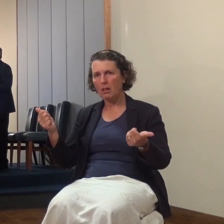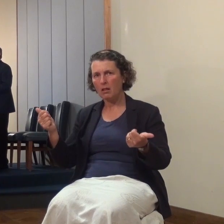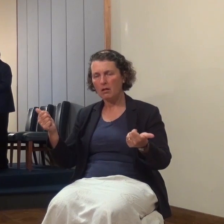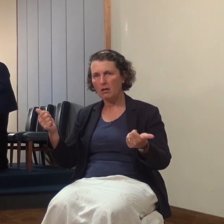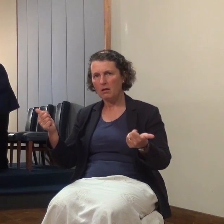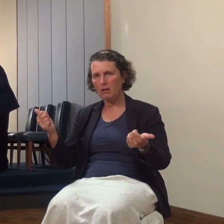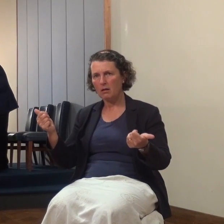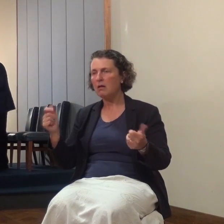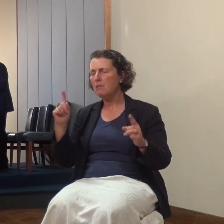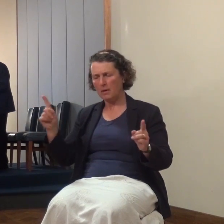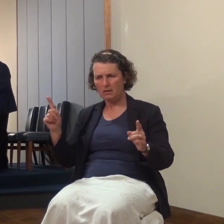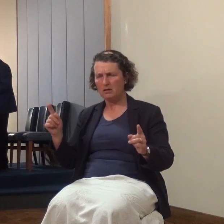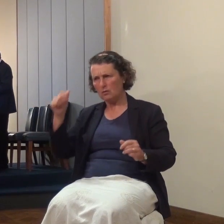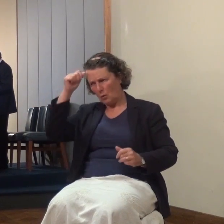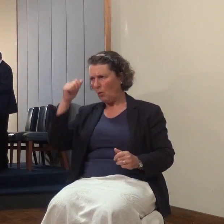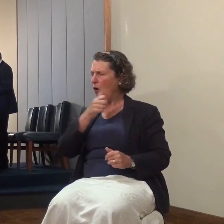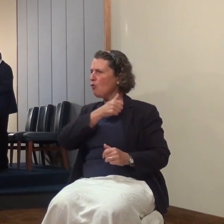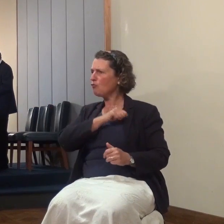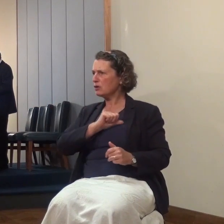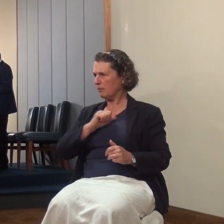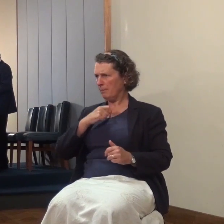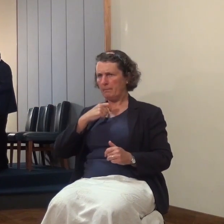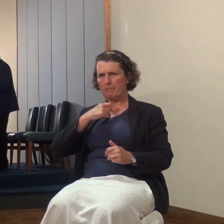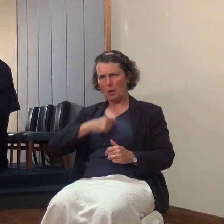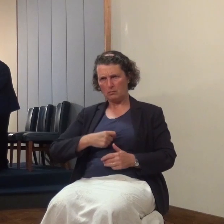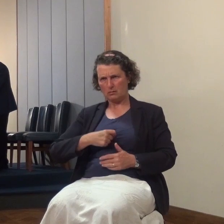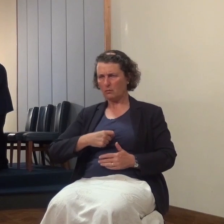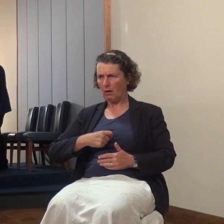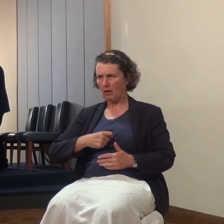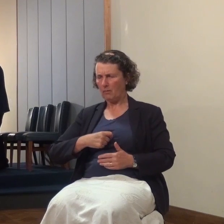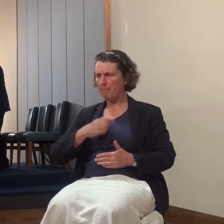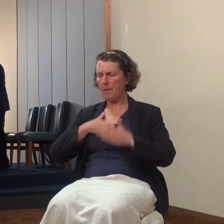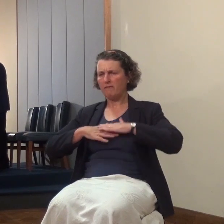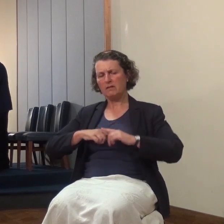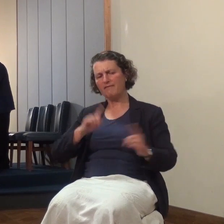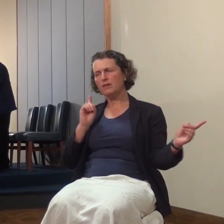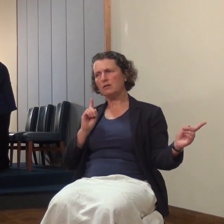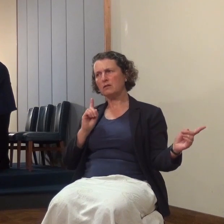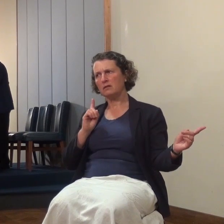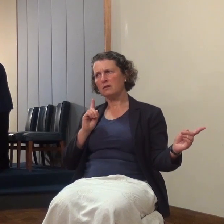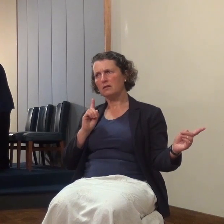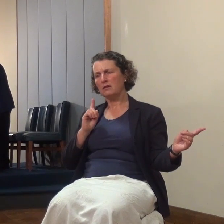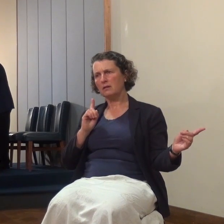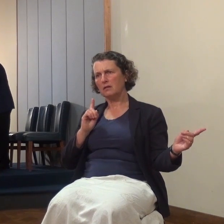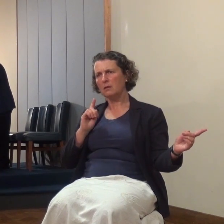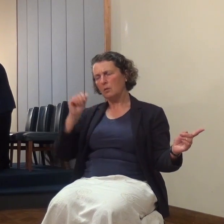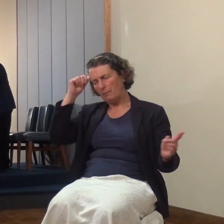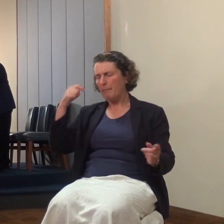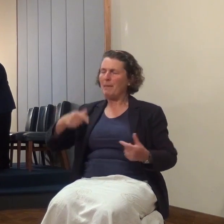attention because it is different to the unbeliever. People often may be very happy to have